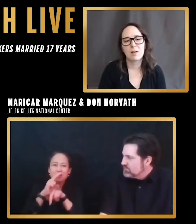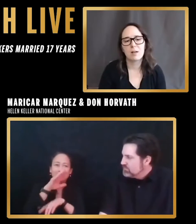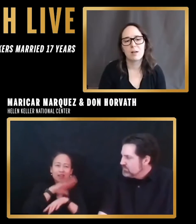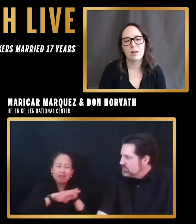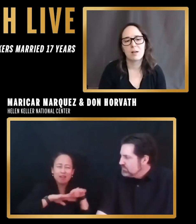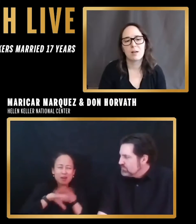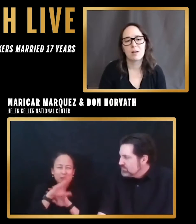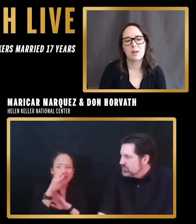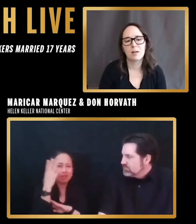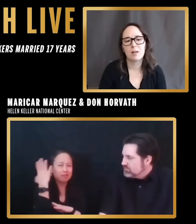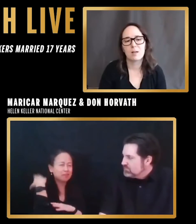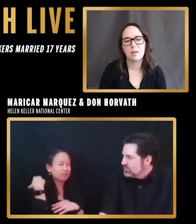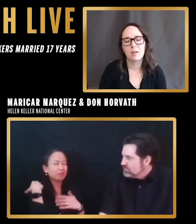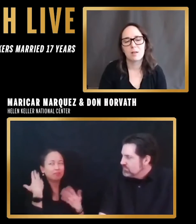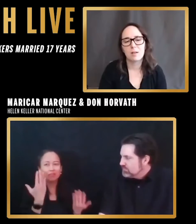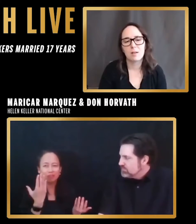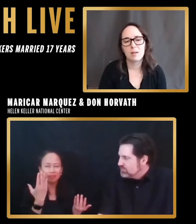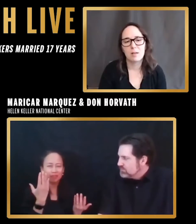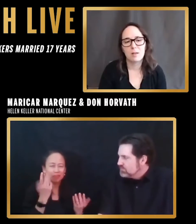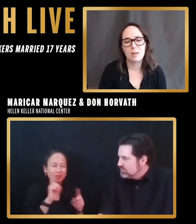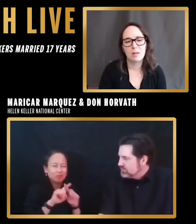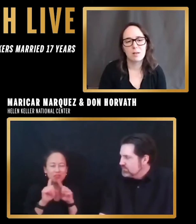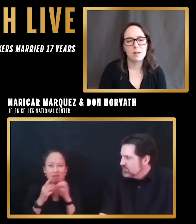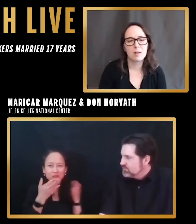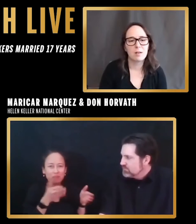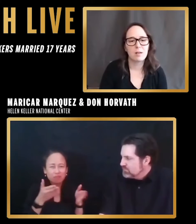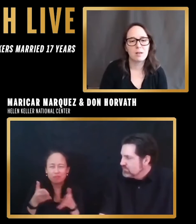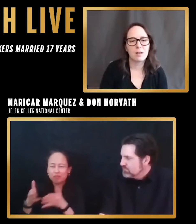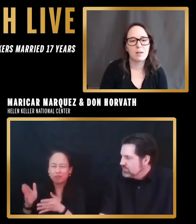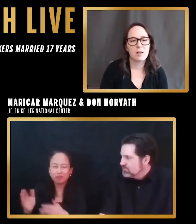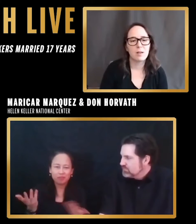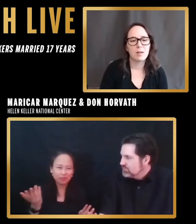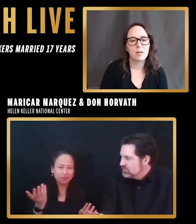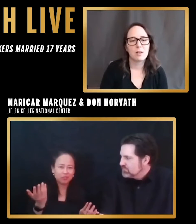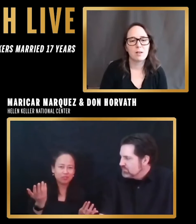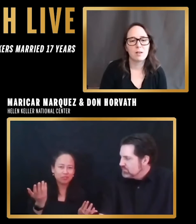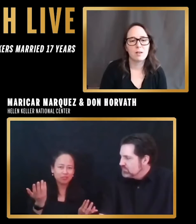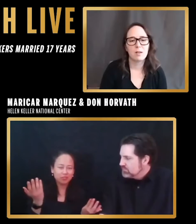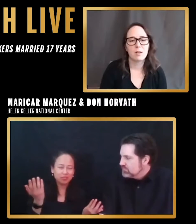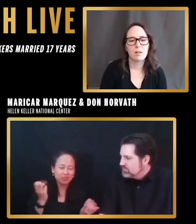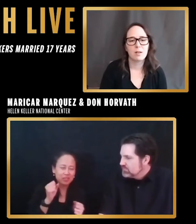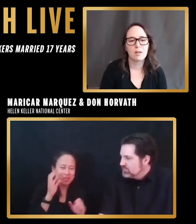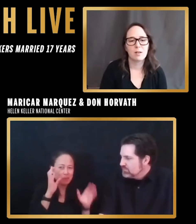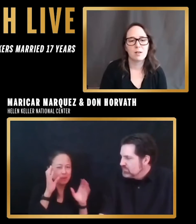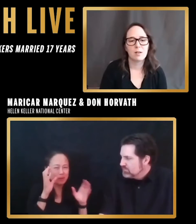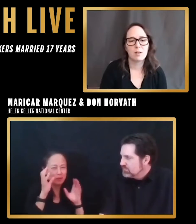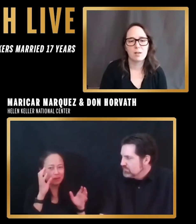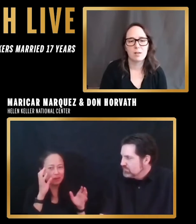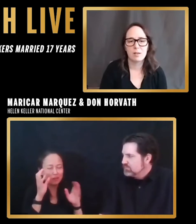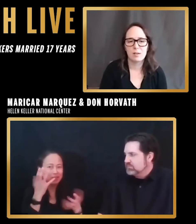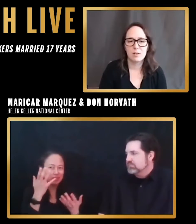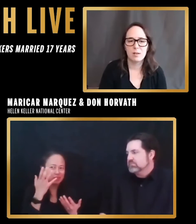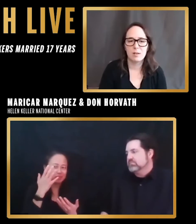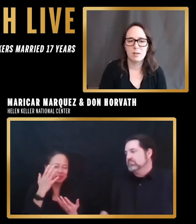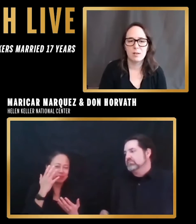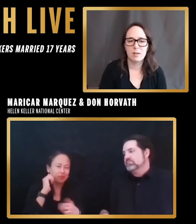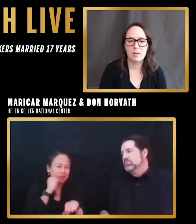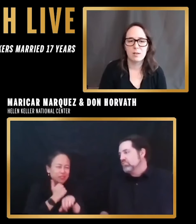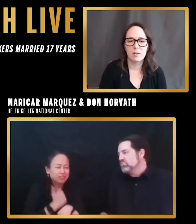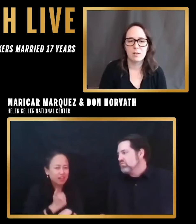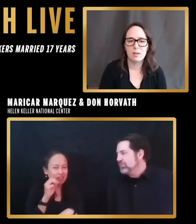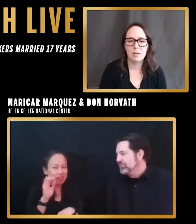were able to pull the bike over so I can go to the bathroom. So we use haptics as well as tactile sign